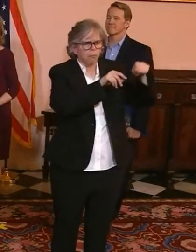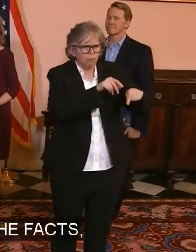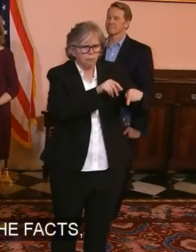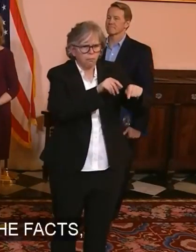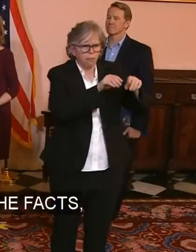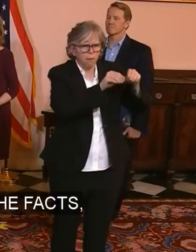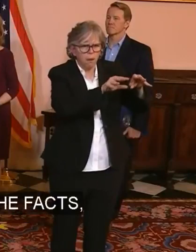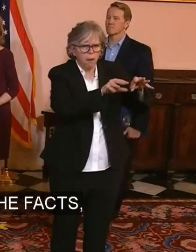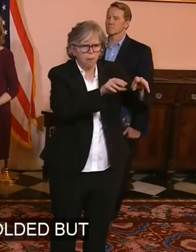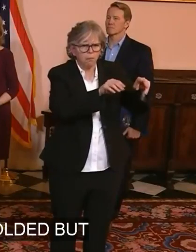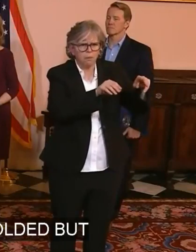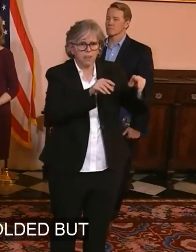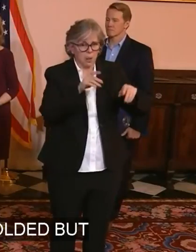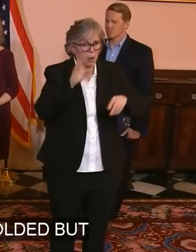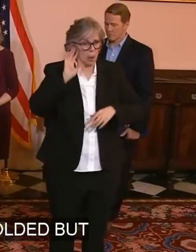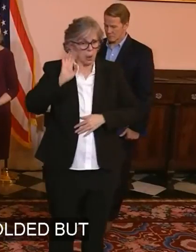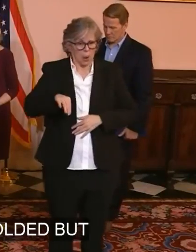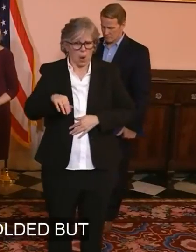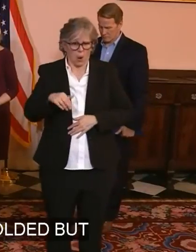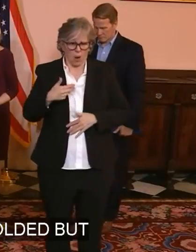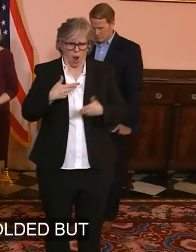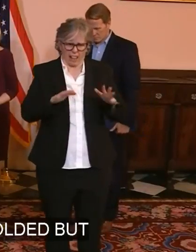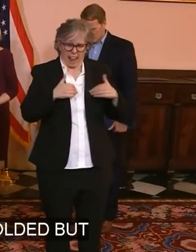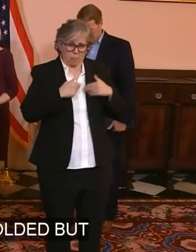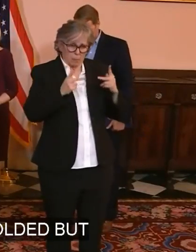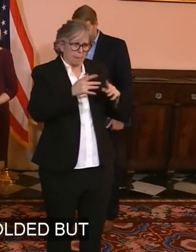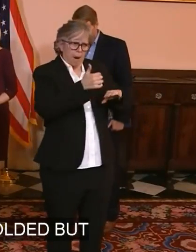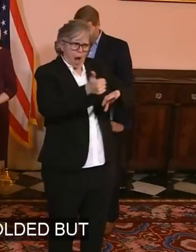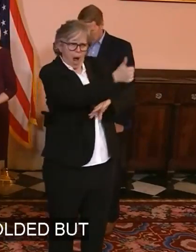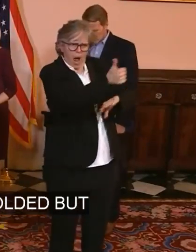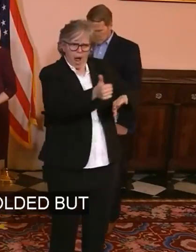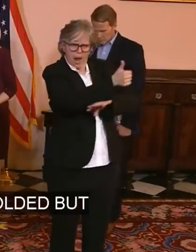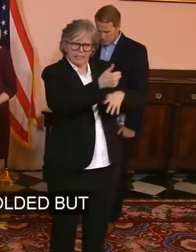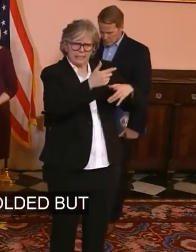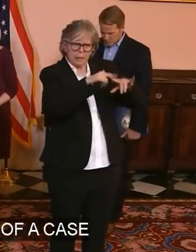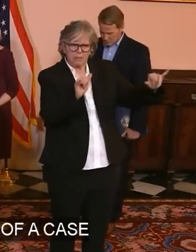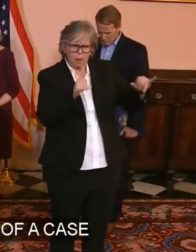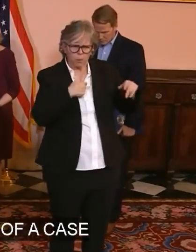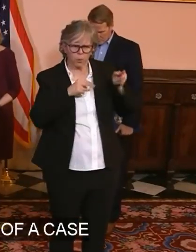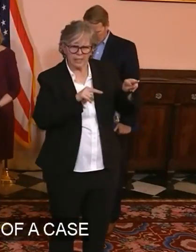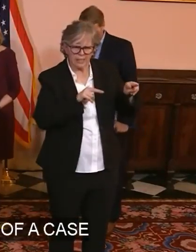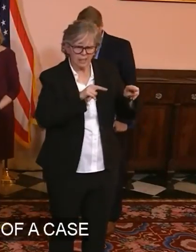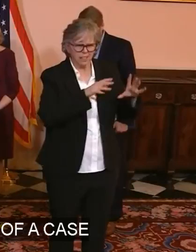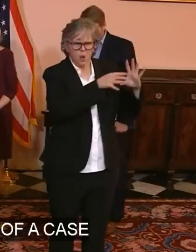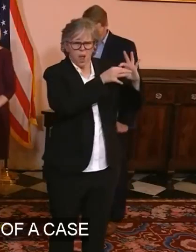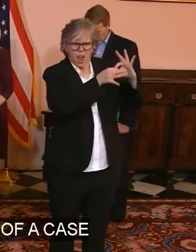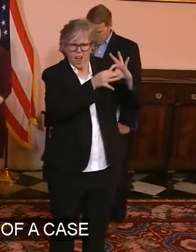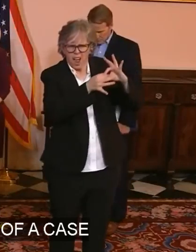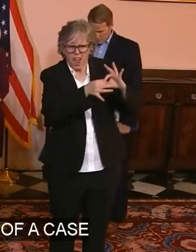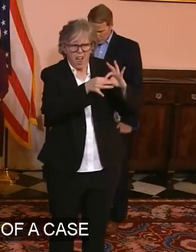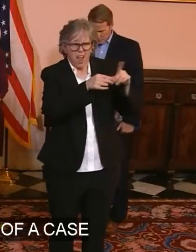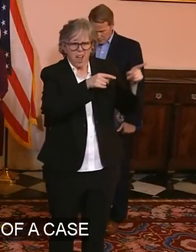while we already had travelers, was people related to this market and to Wuhan.